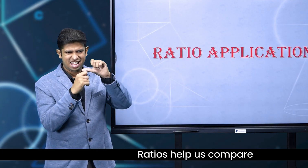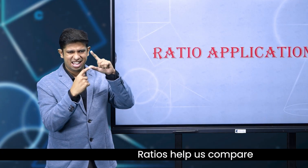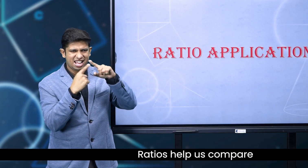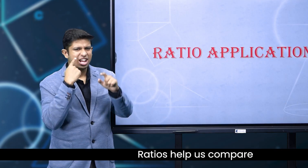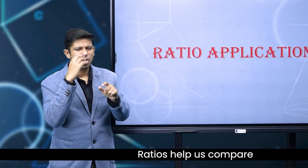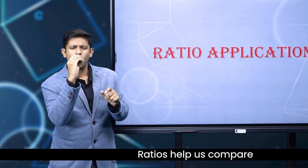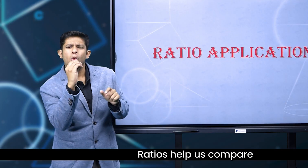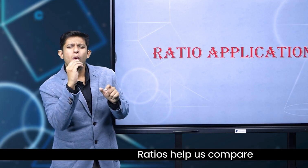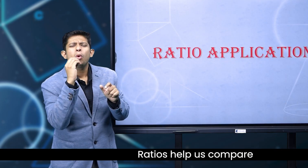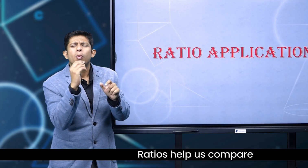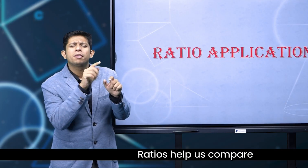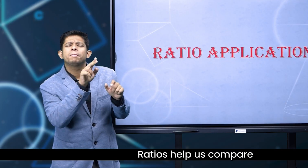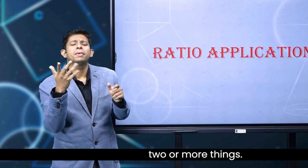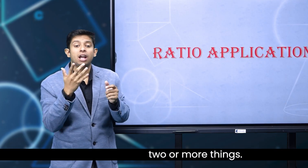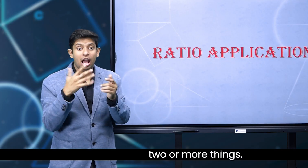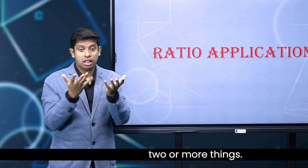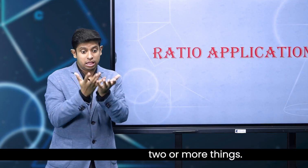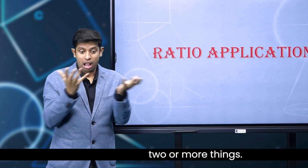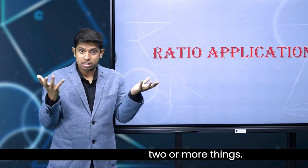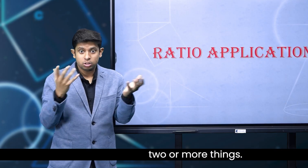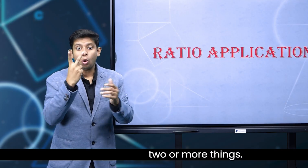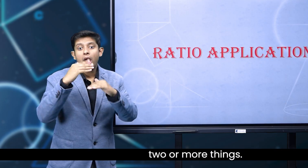Ratios help us compare two or more things.